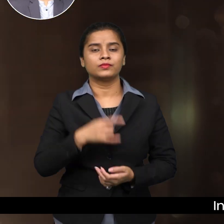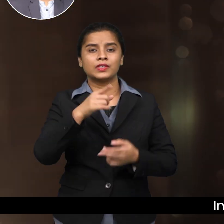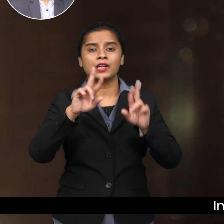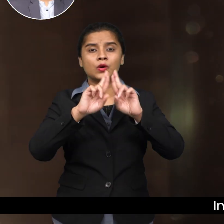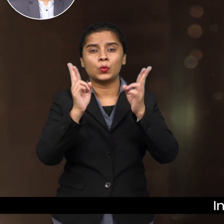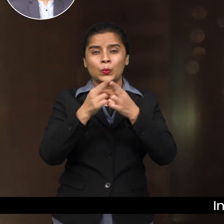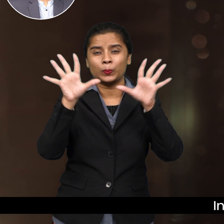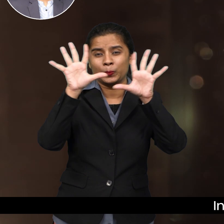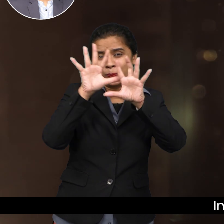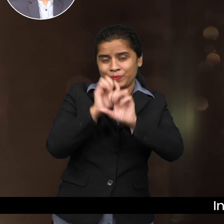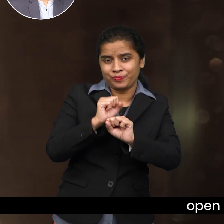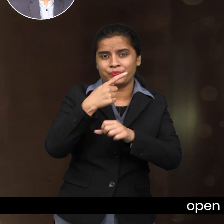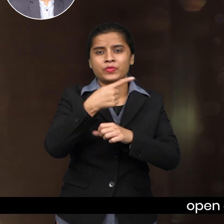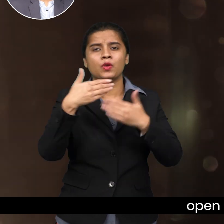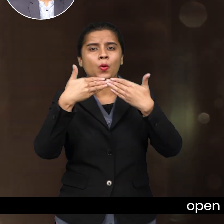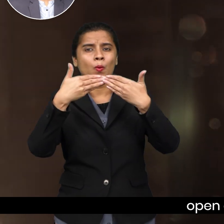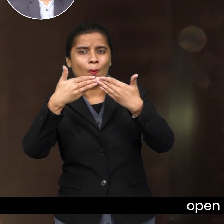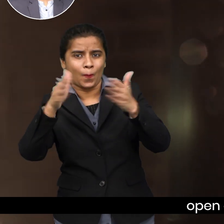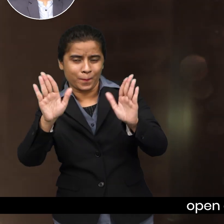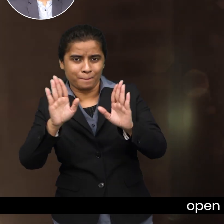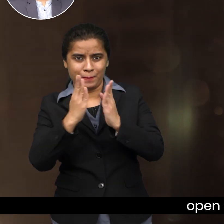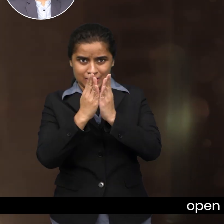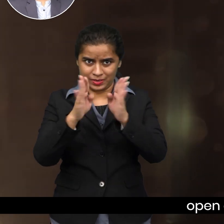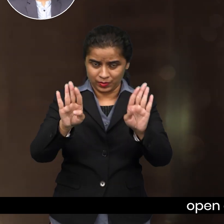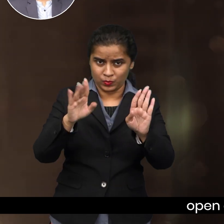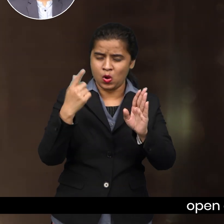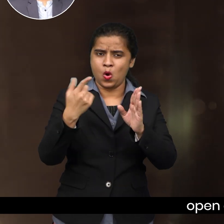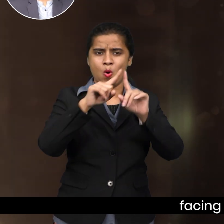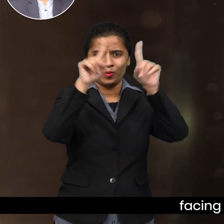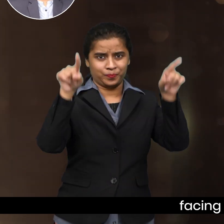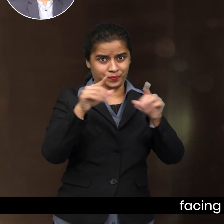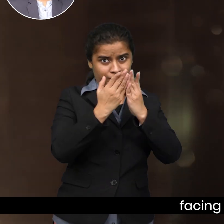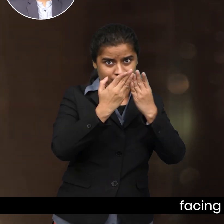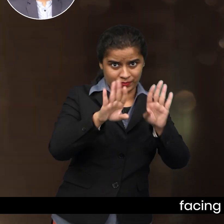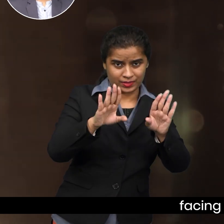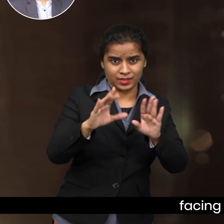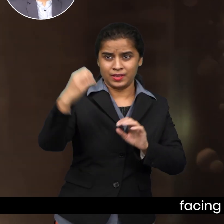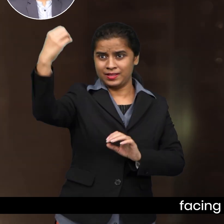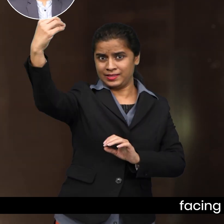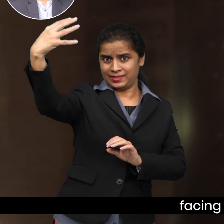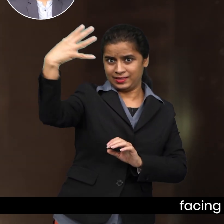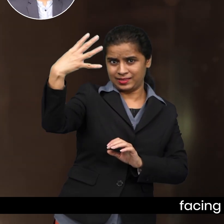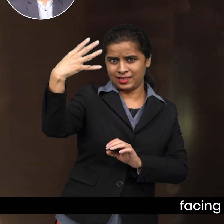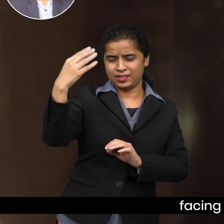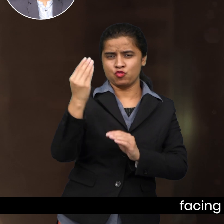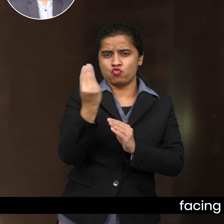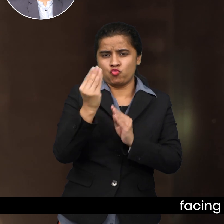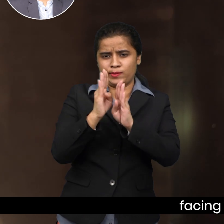In a dark room, open a door or window facing the sun just a